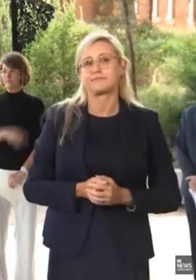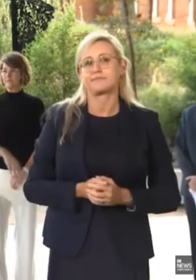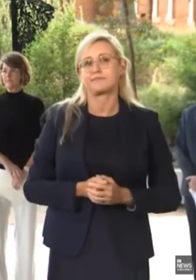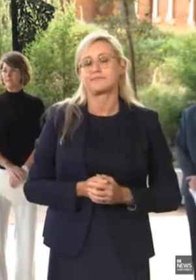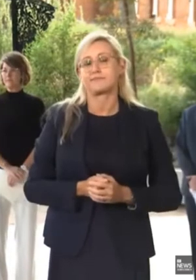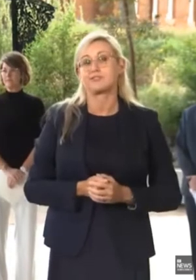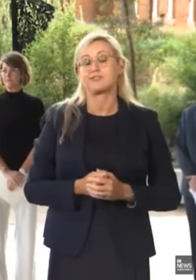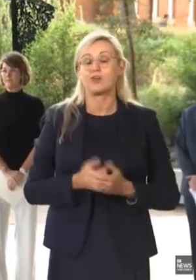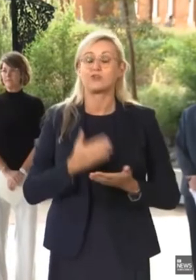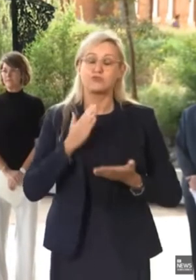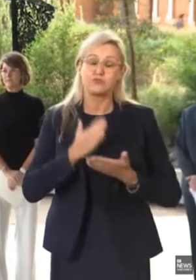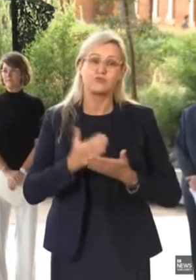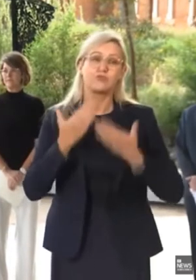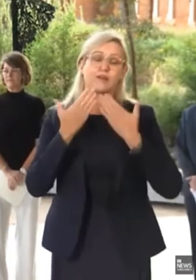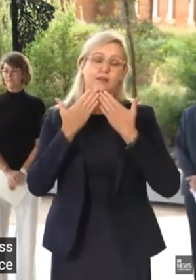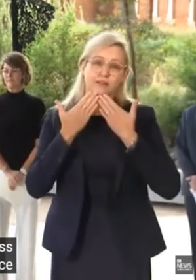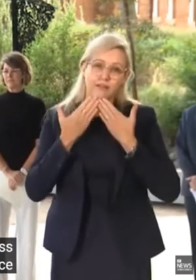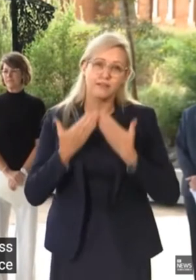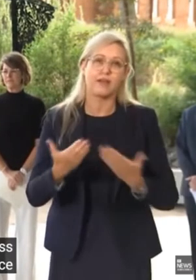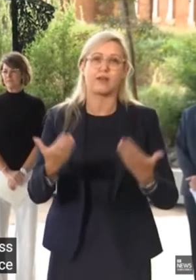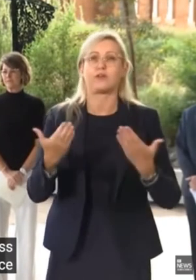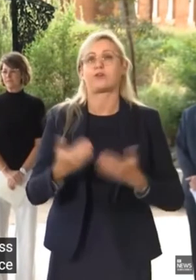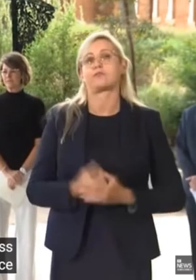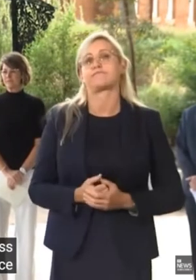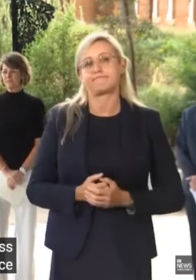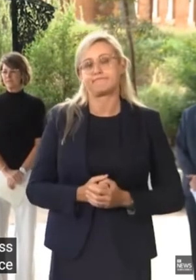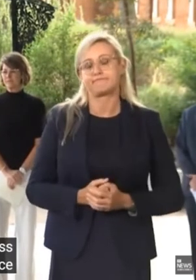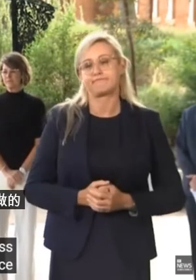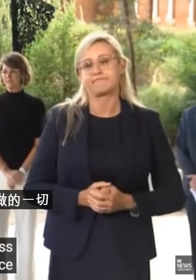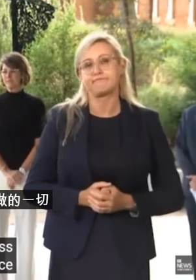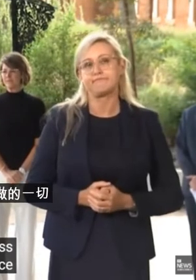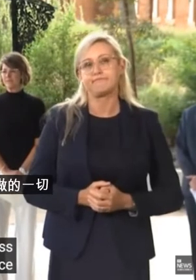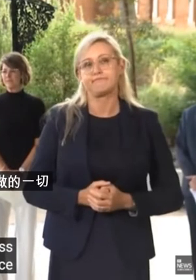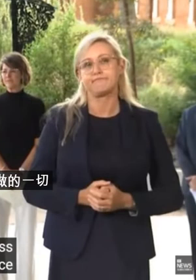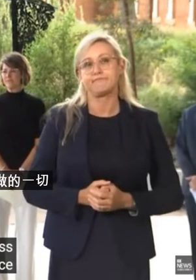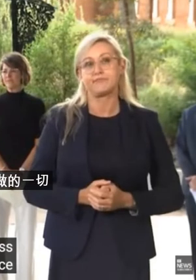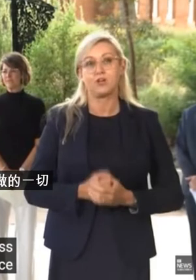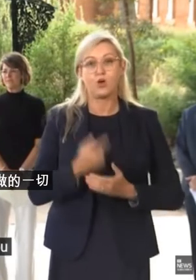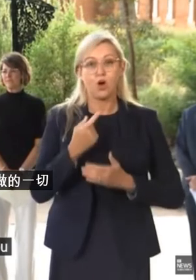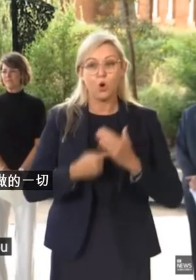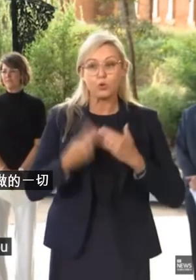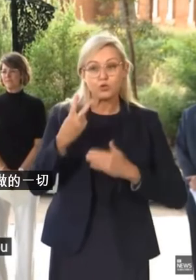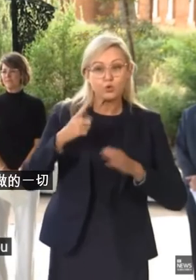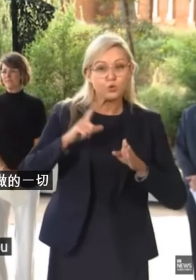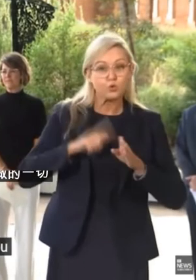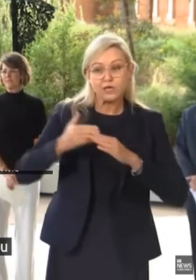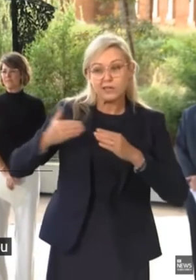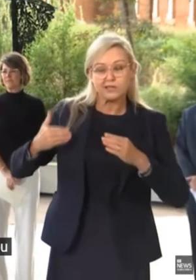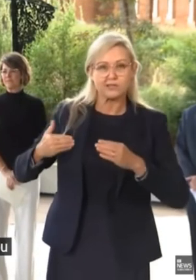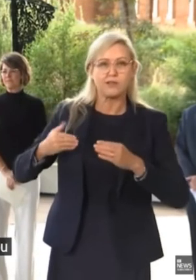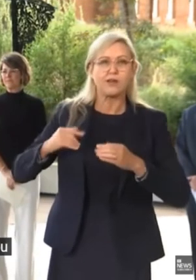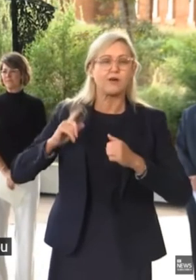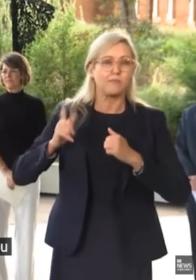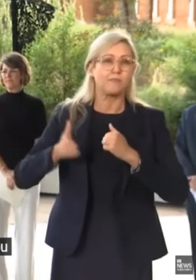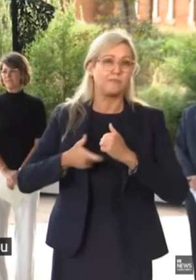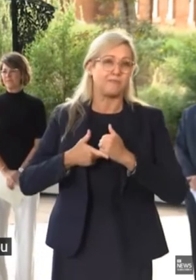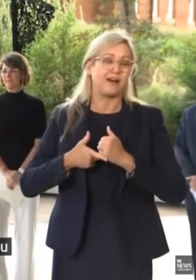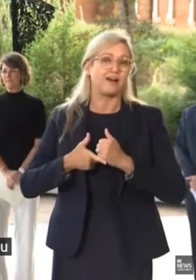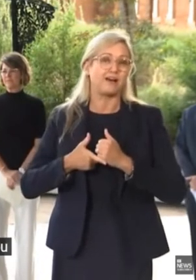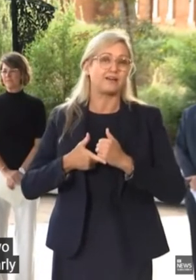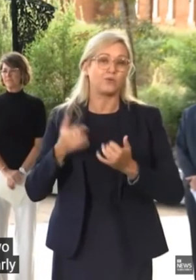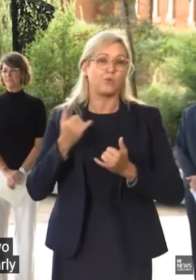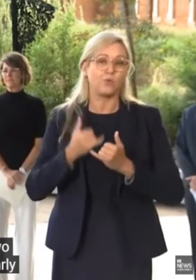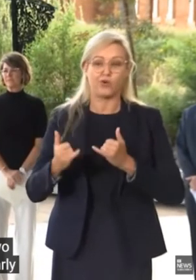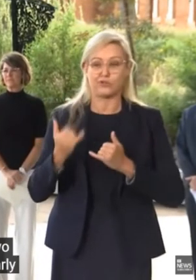state, can I thank you once again for everything that you are doing, not just over the last 2 years, but obviously particularly